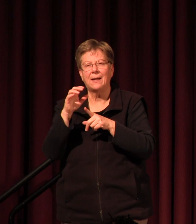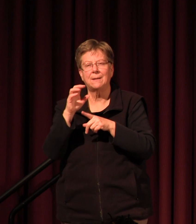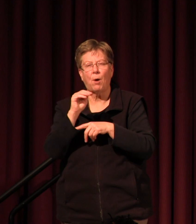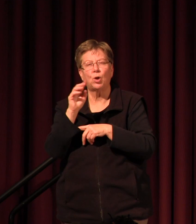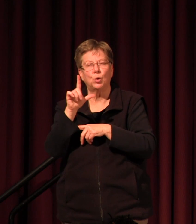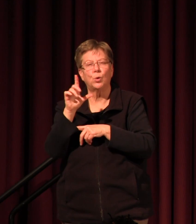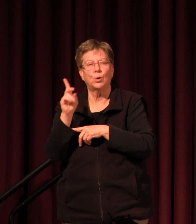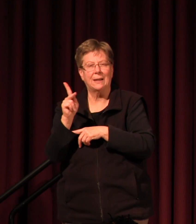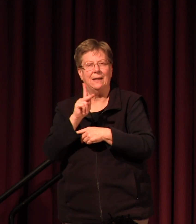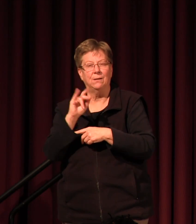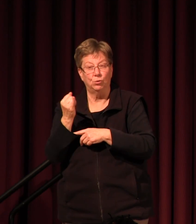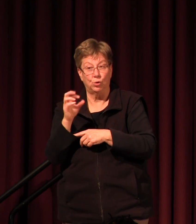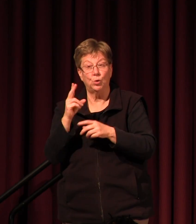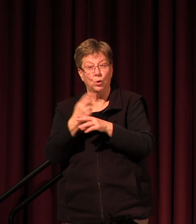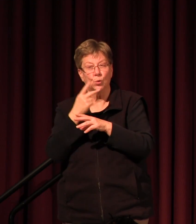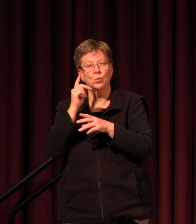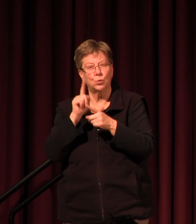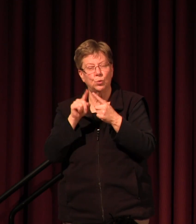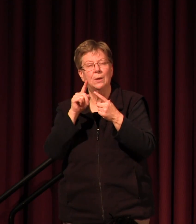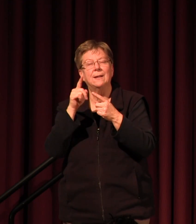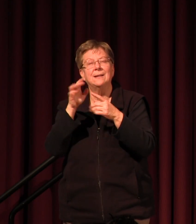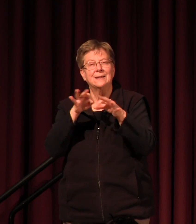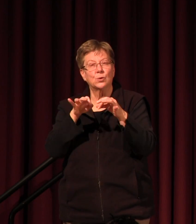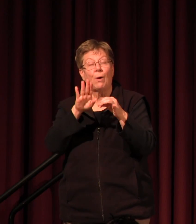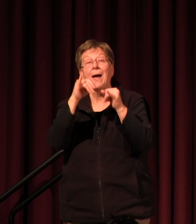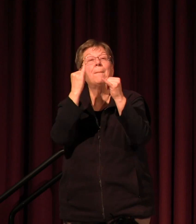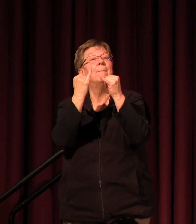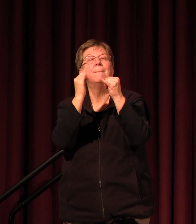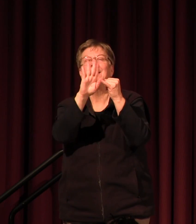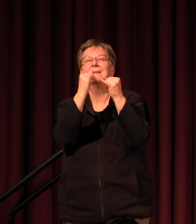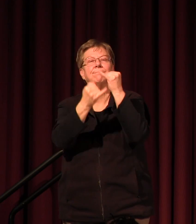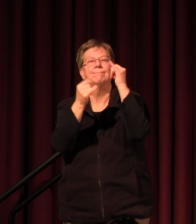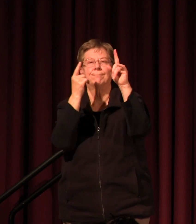Luther King Jr. used to describe the end goals of his work.